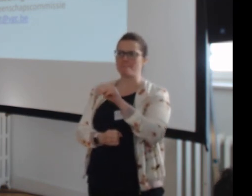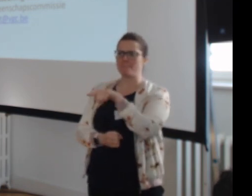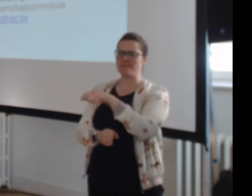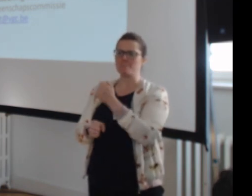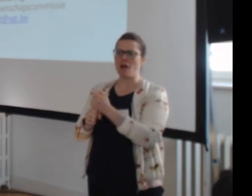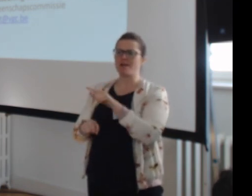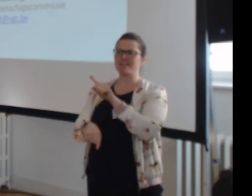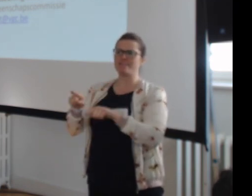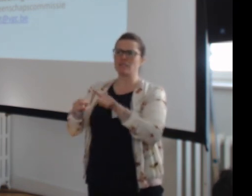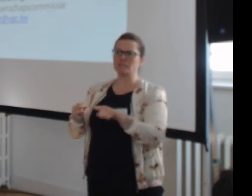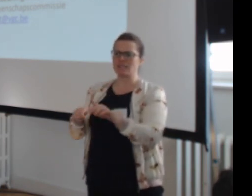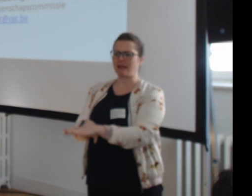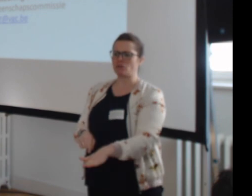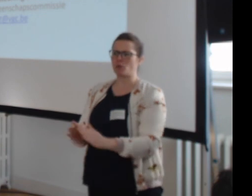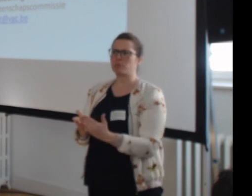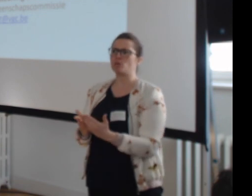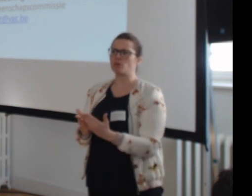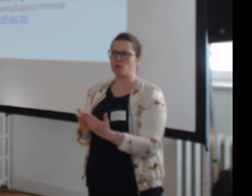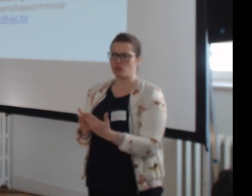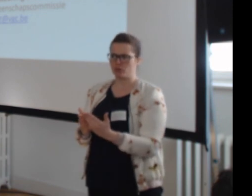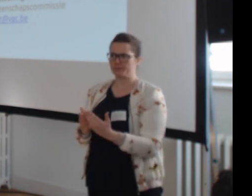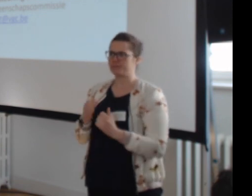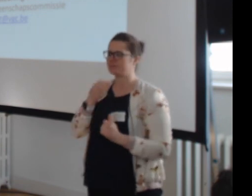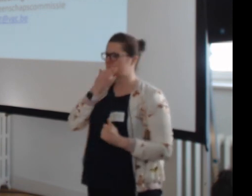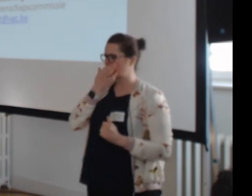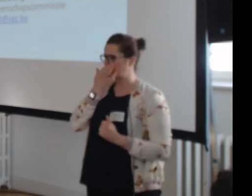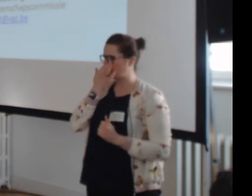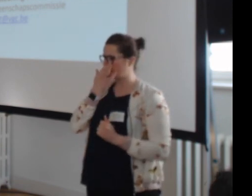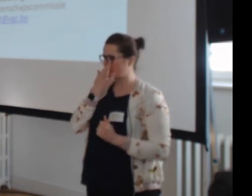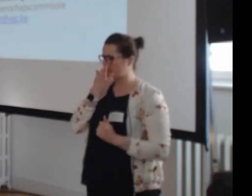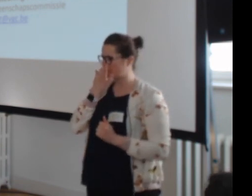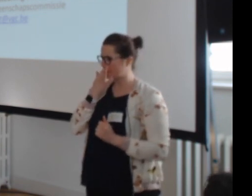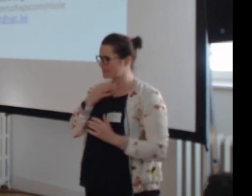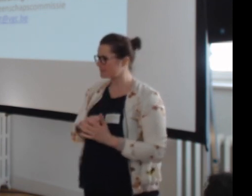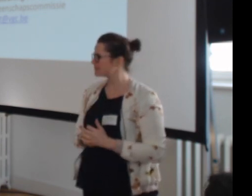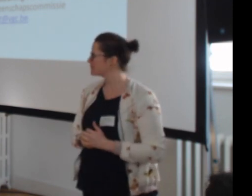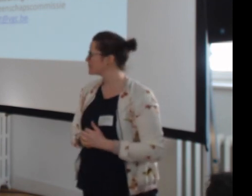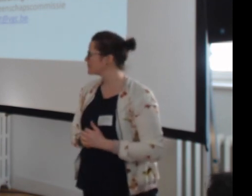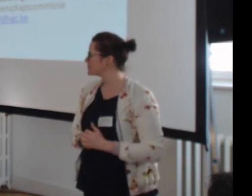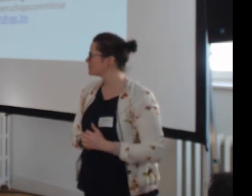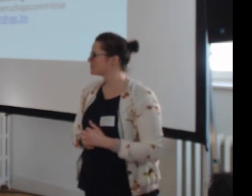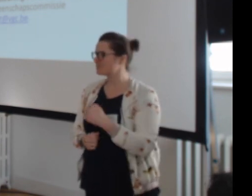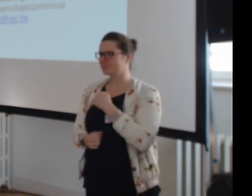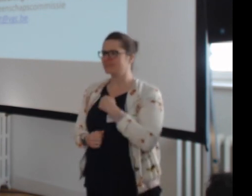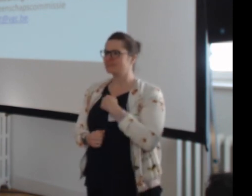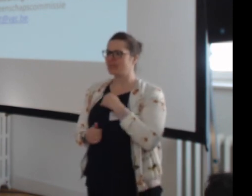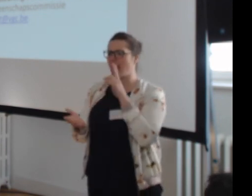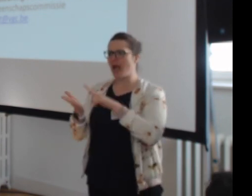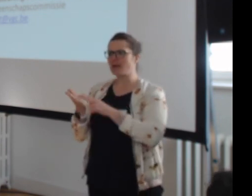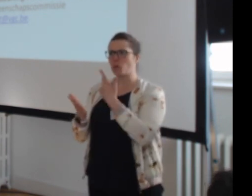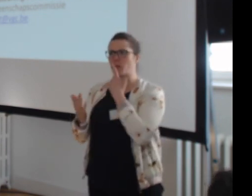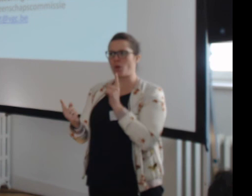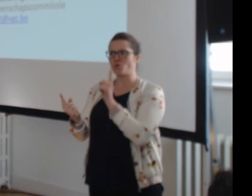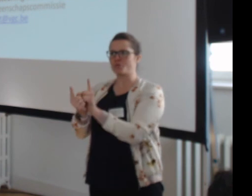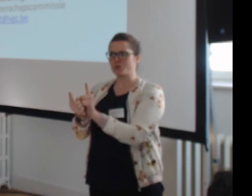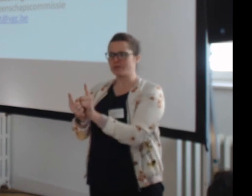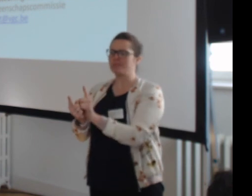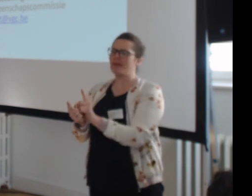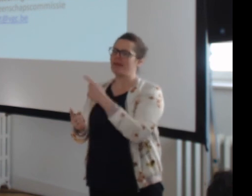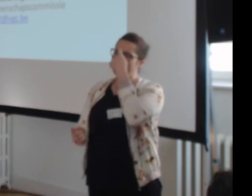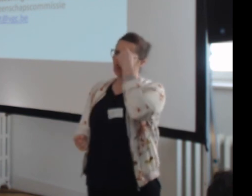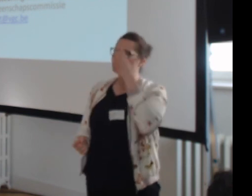diverse children books. And I really want to meet them. I already